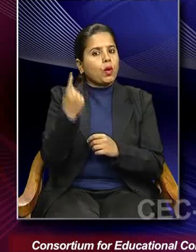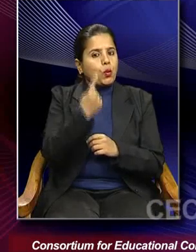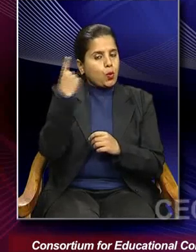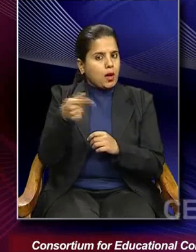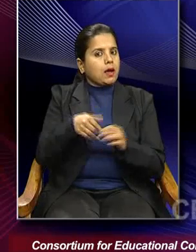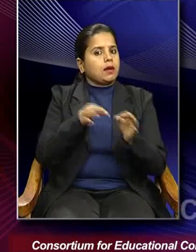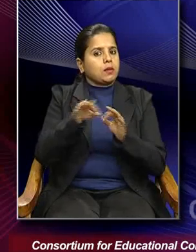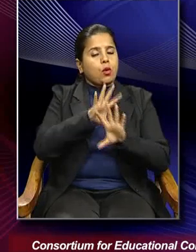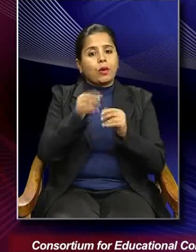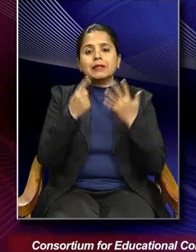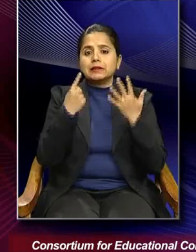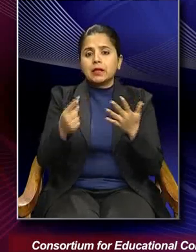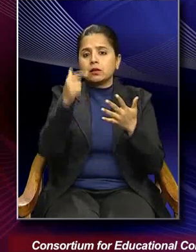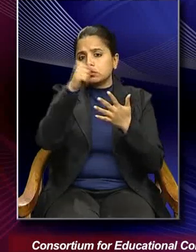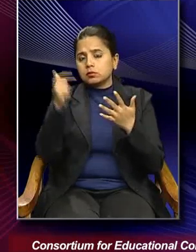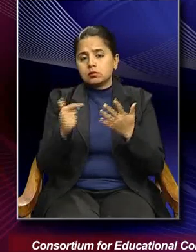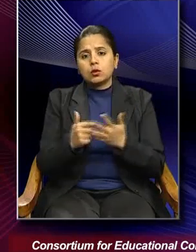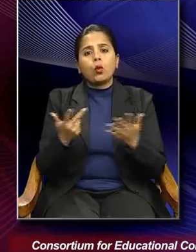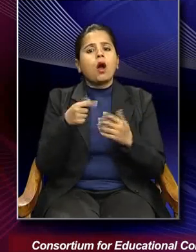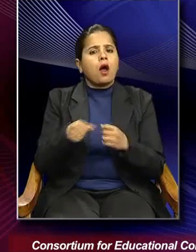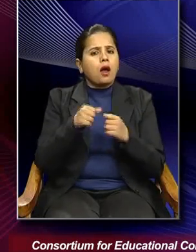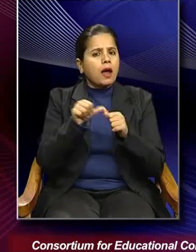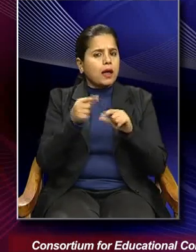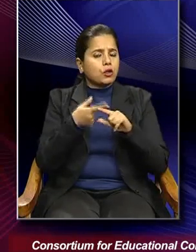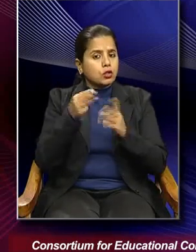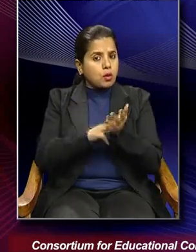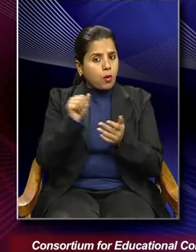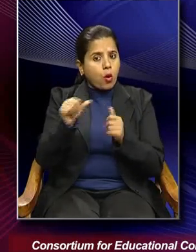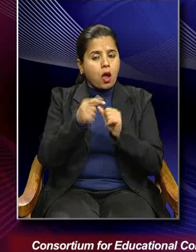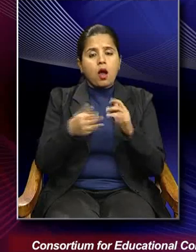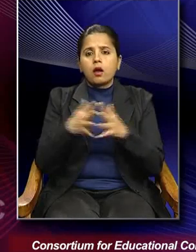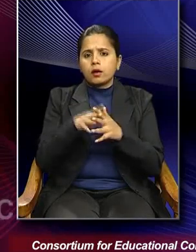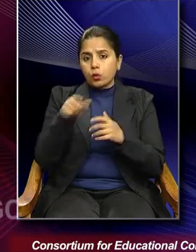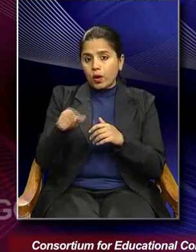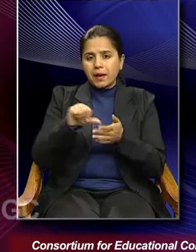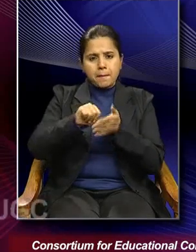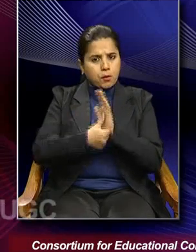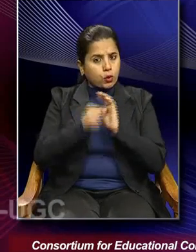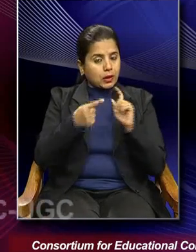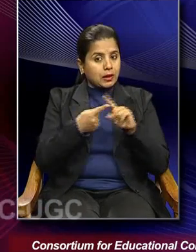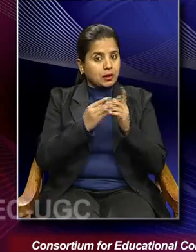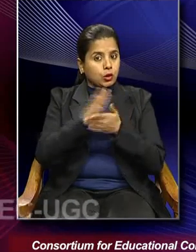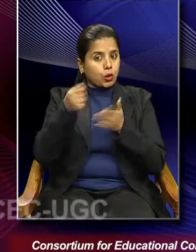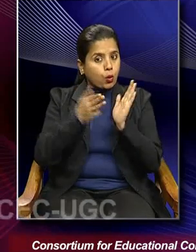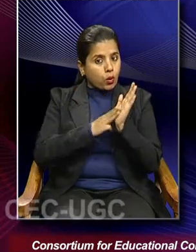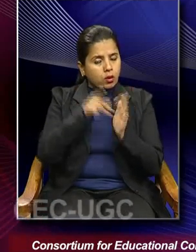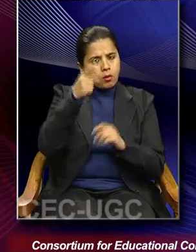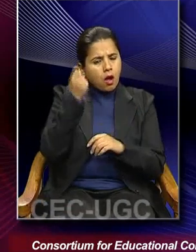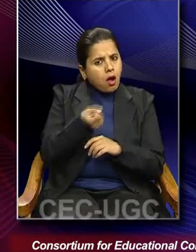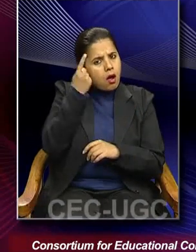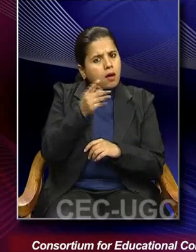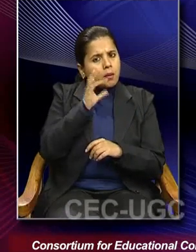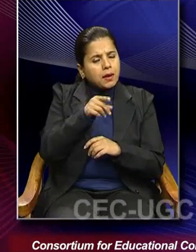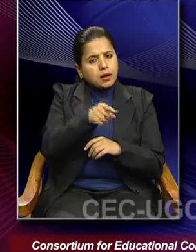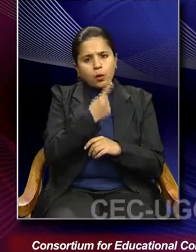all the 6 criteria or all the 6 axioms of Arrow's impossibility theorem to understand that how each